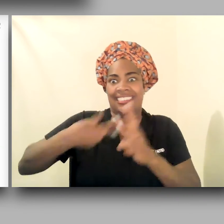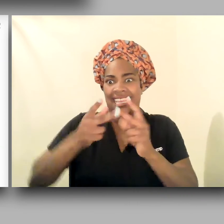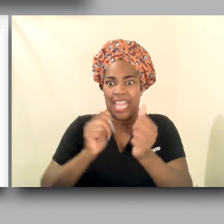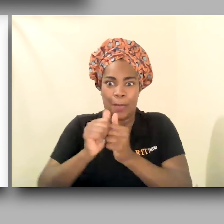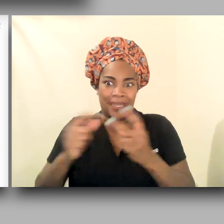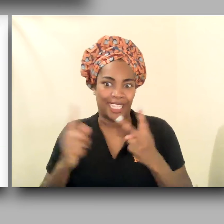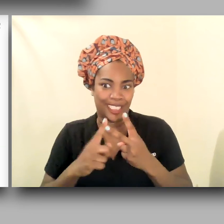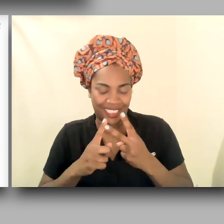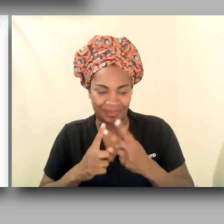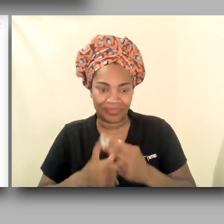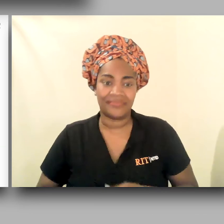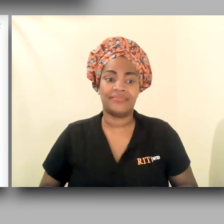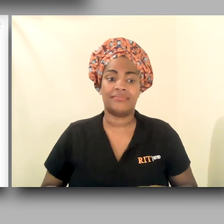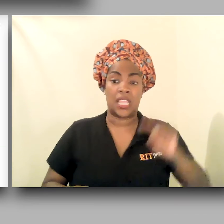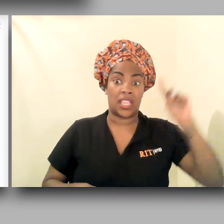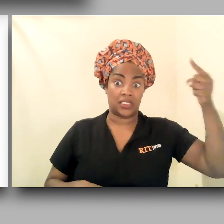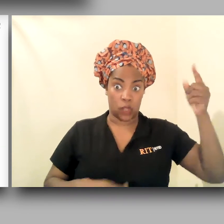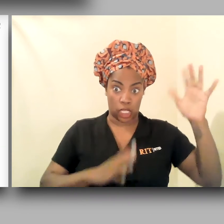submission.